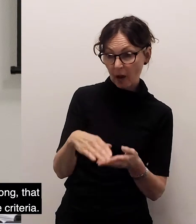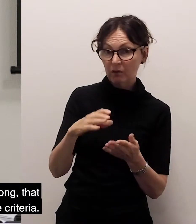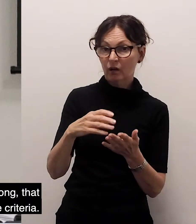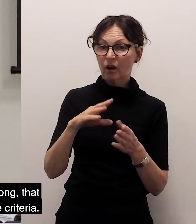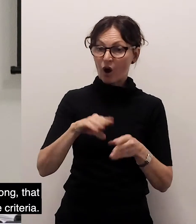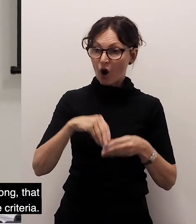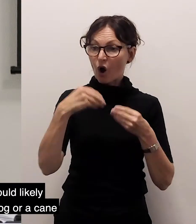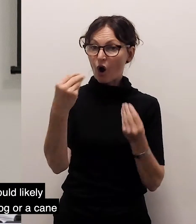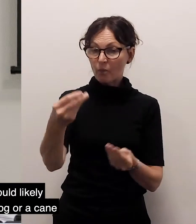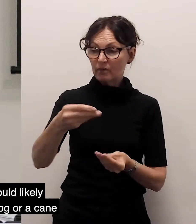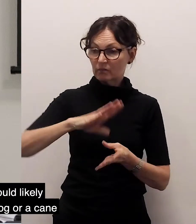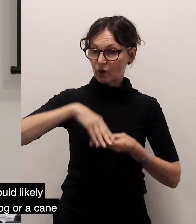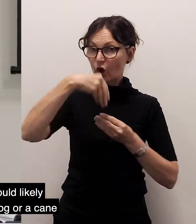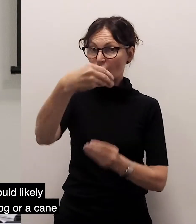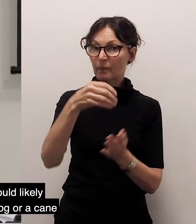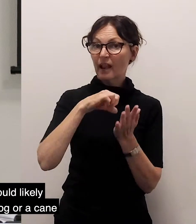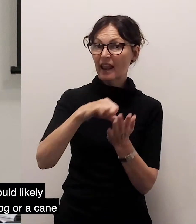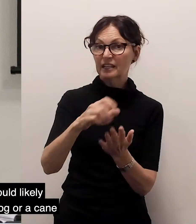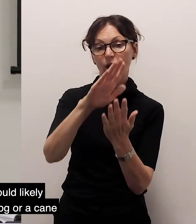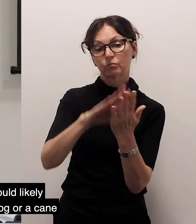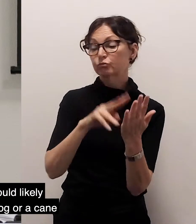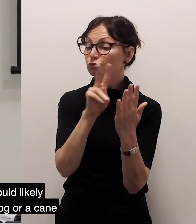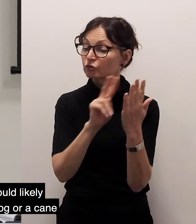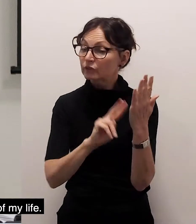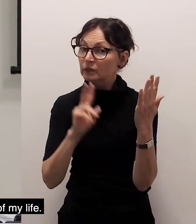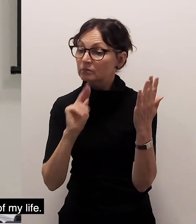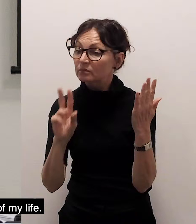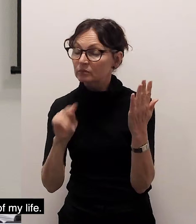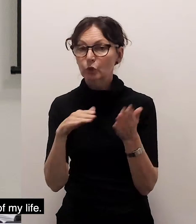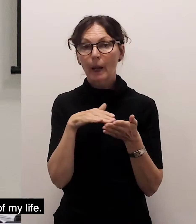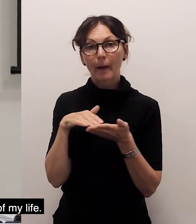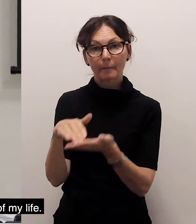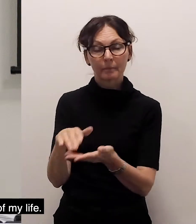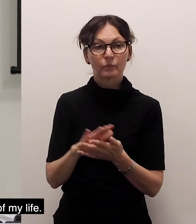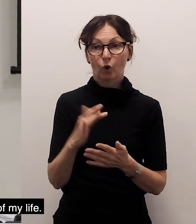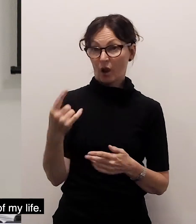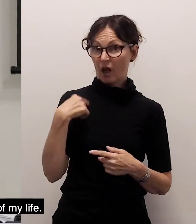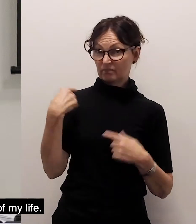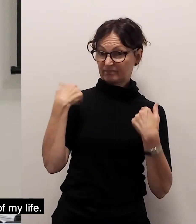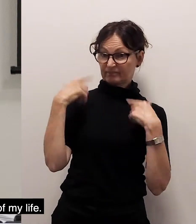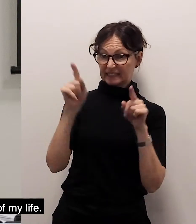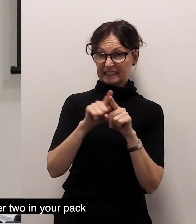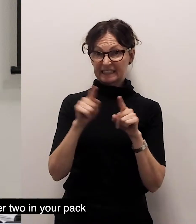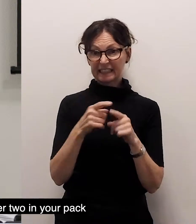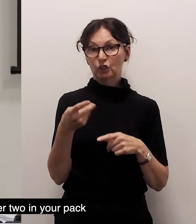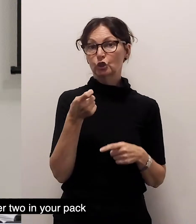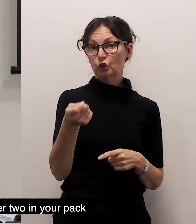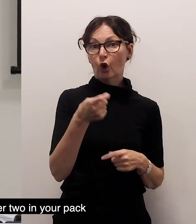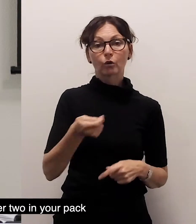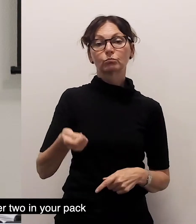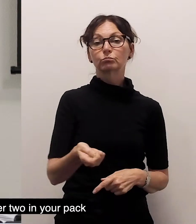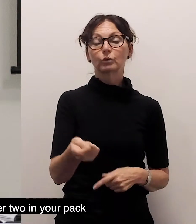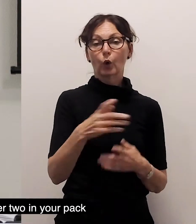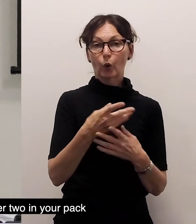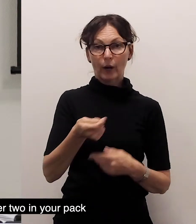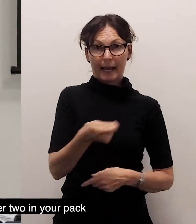that would fit the criteria. Just like I would likely need a guide dog or a cane for the rest of my life. And fact sheet